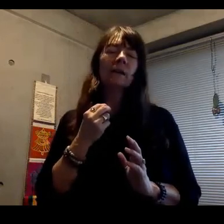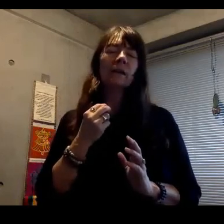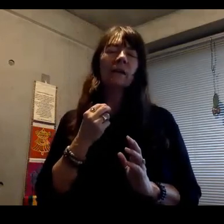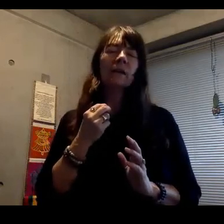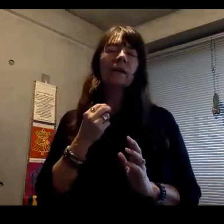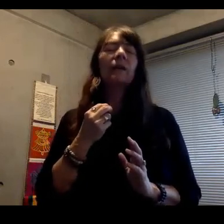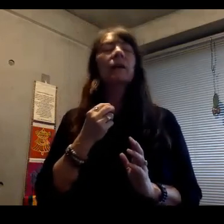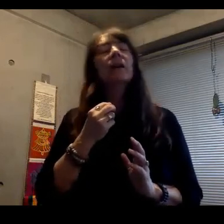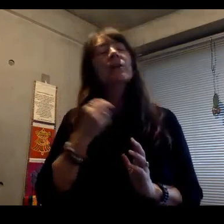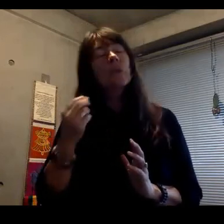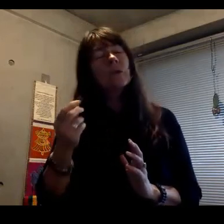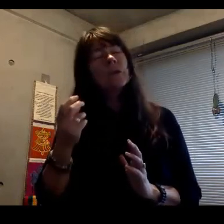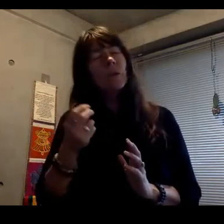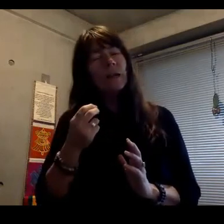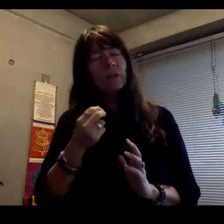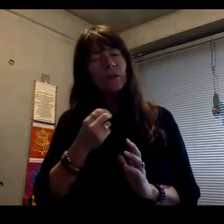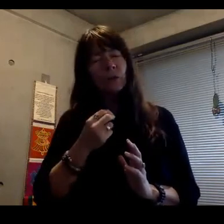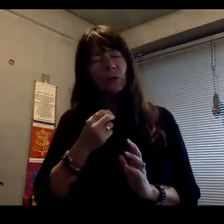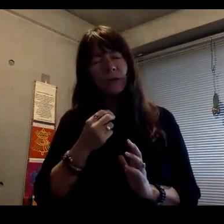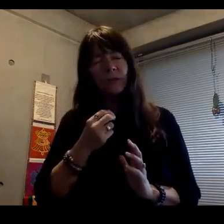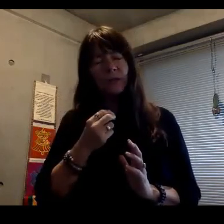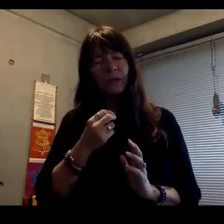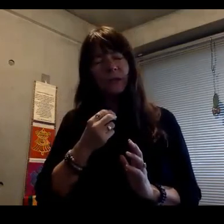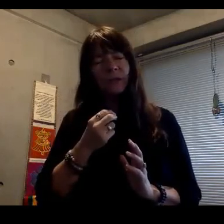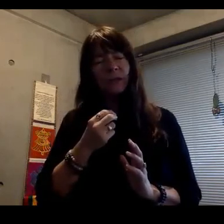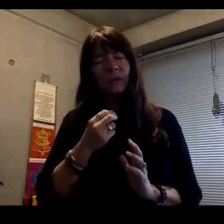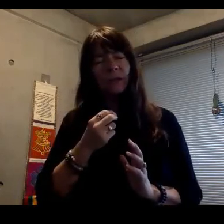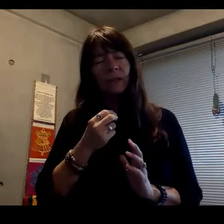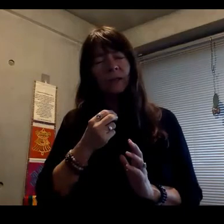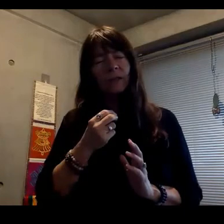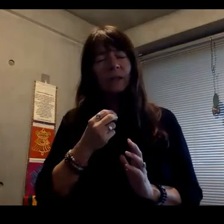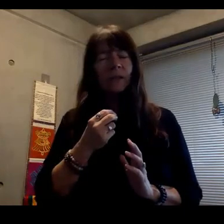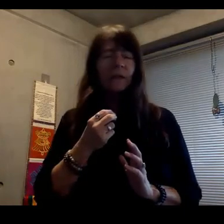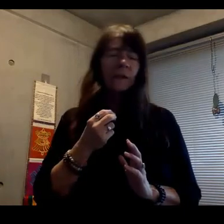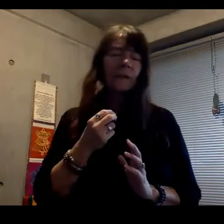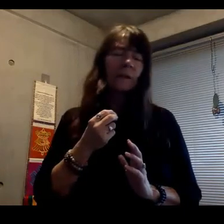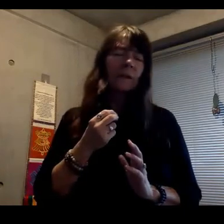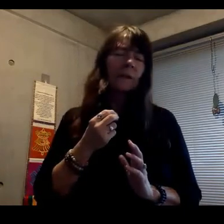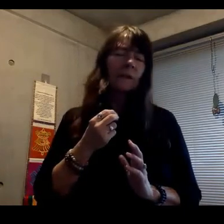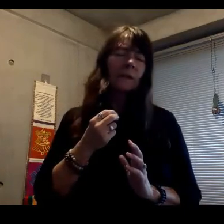on it. So there is no answer to your question.